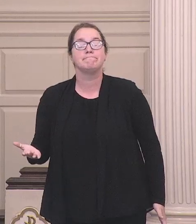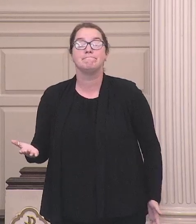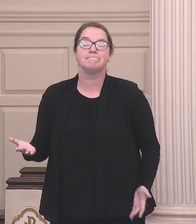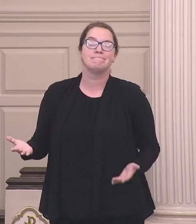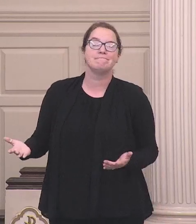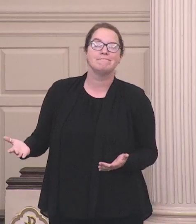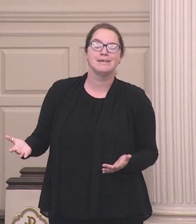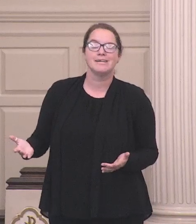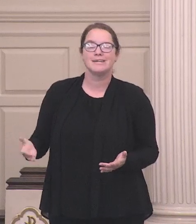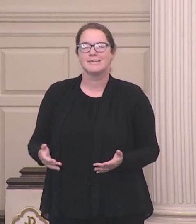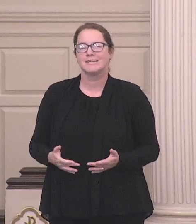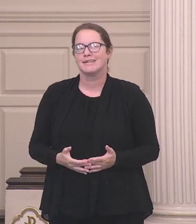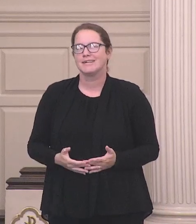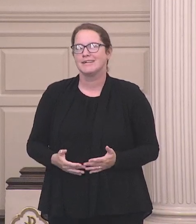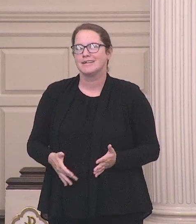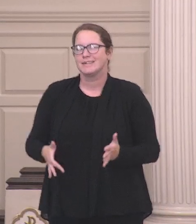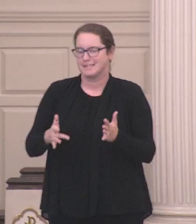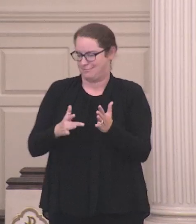Jesus